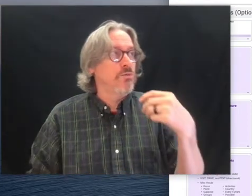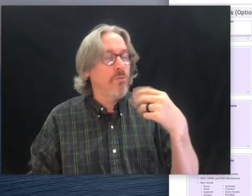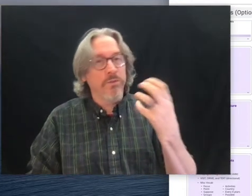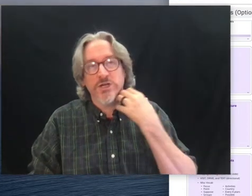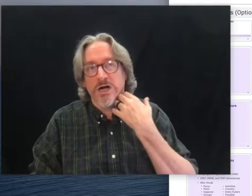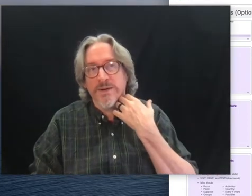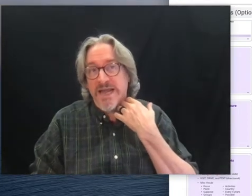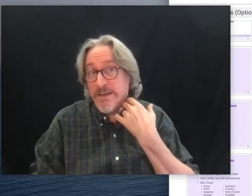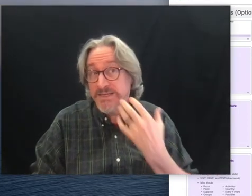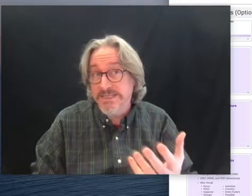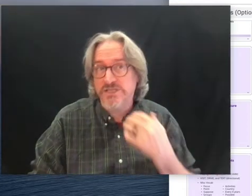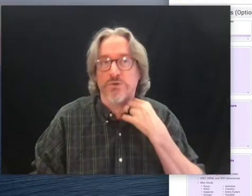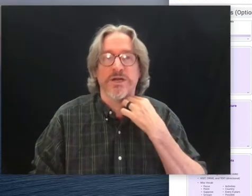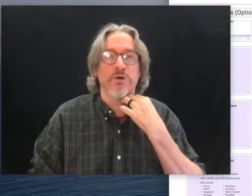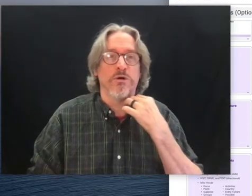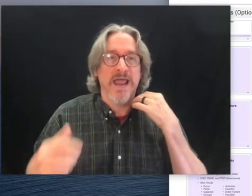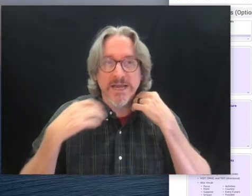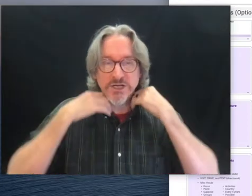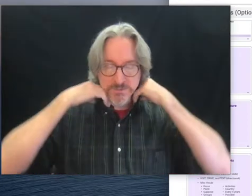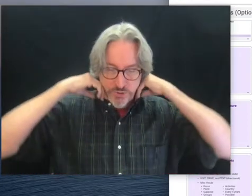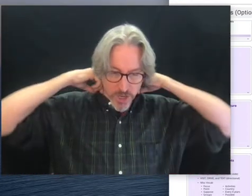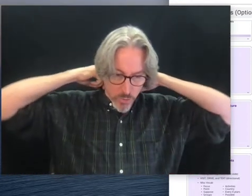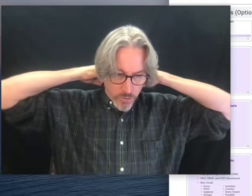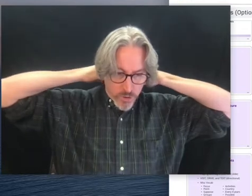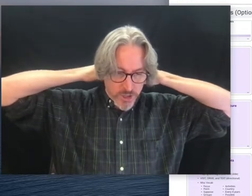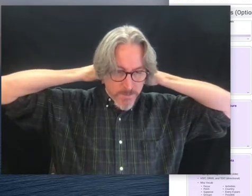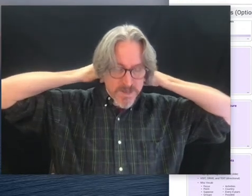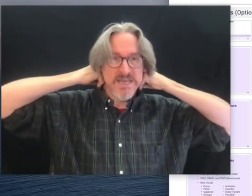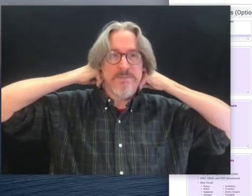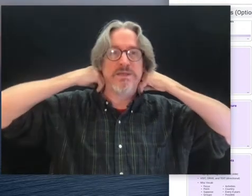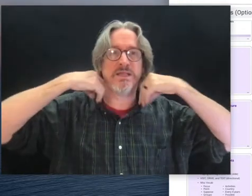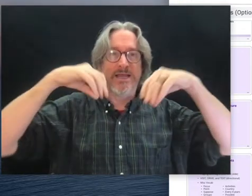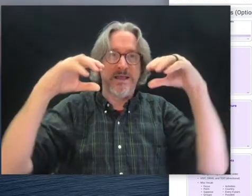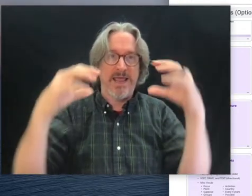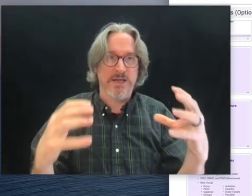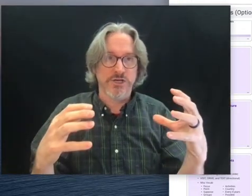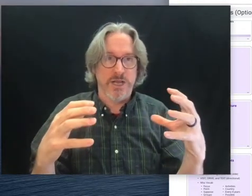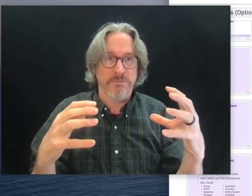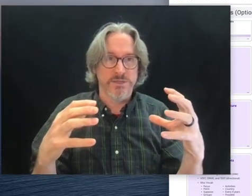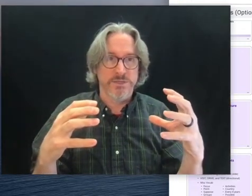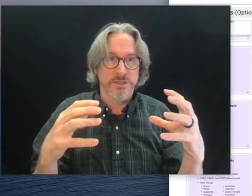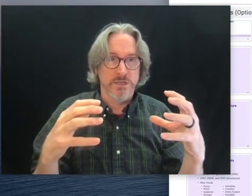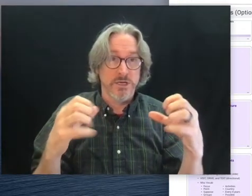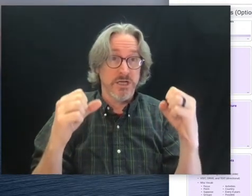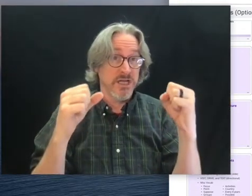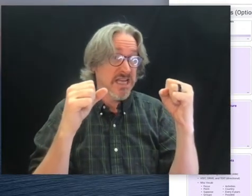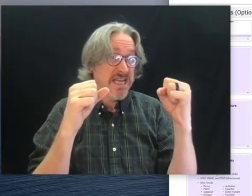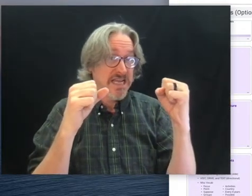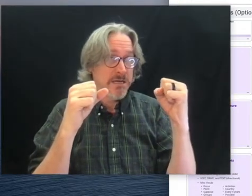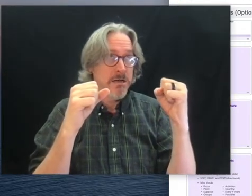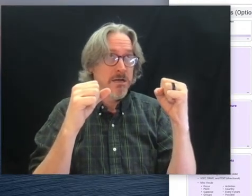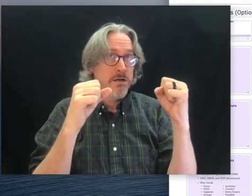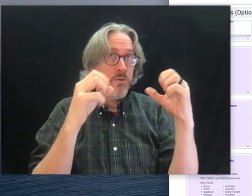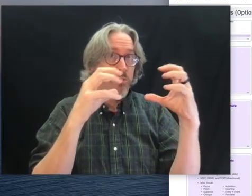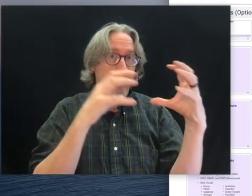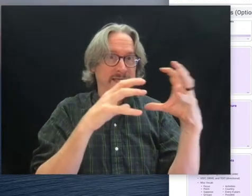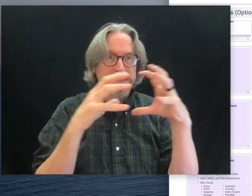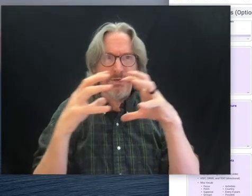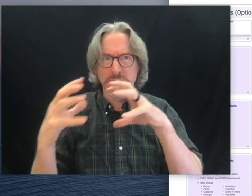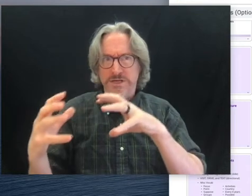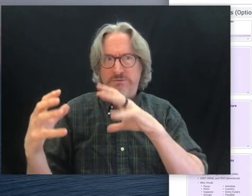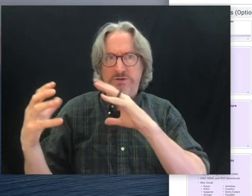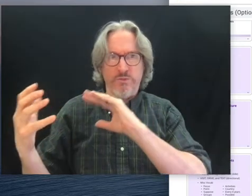So when we talk about an ABC story or a hand shape story, where we're going to manipulate the hand shapes in